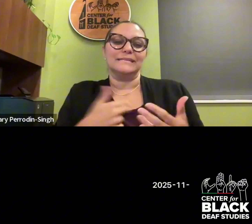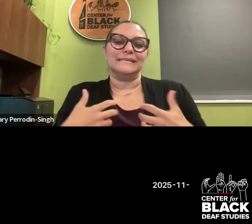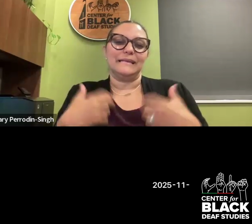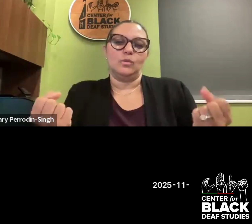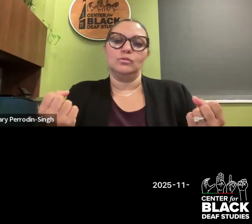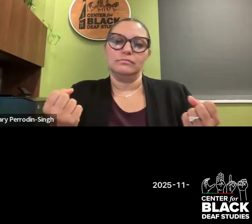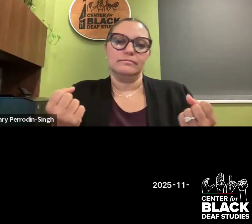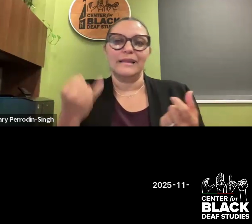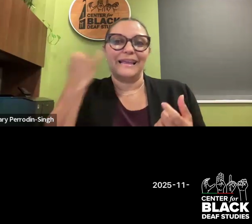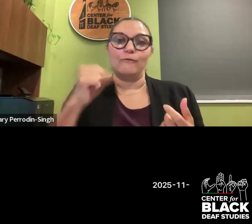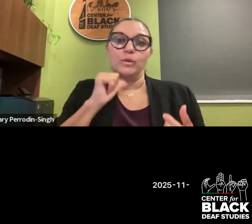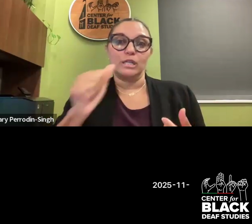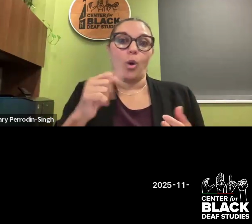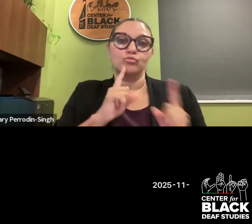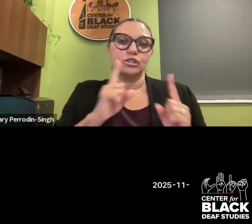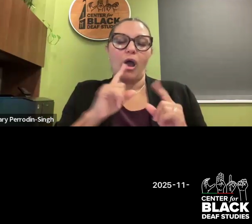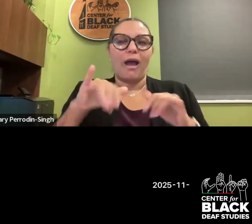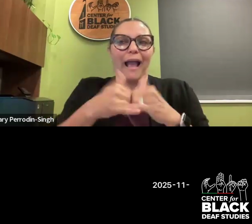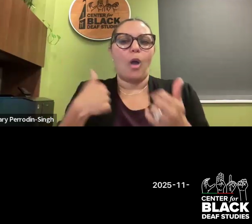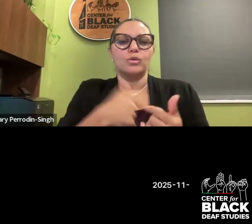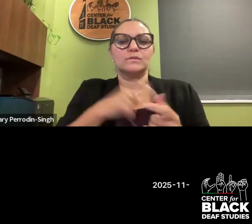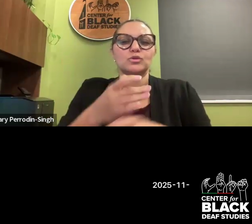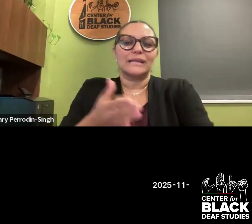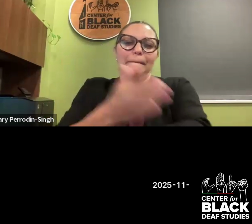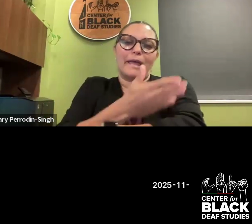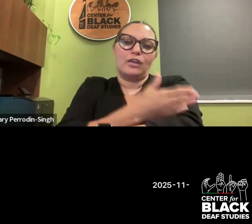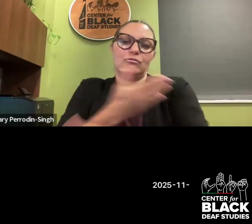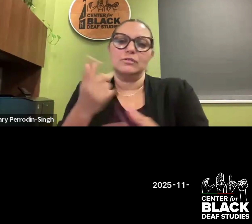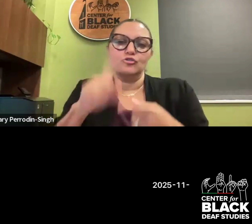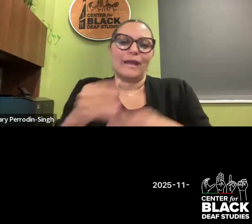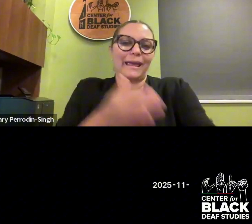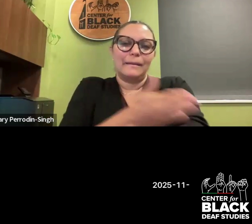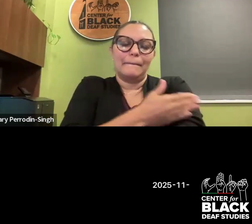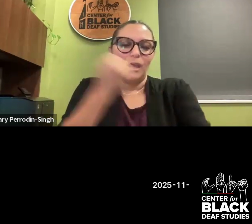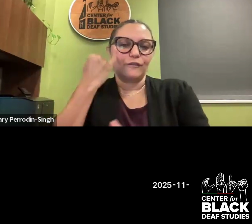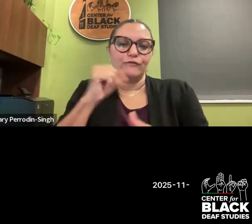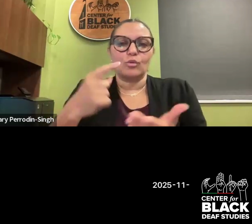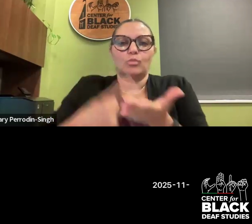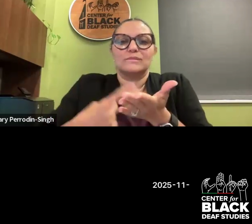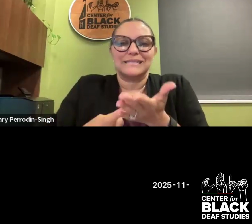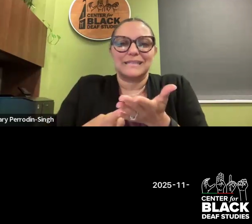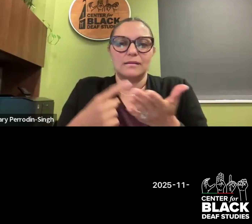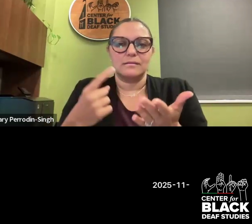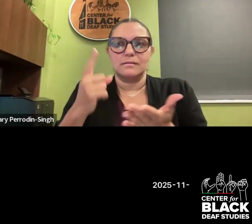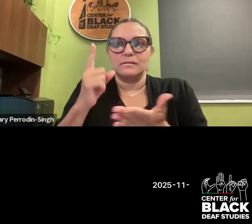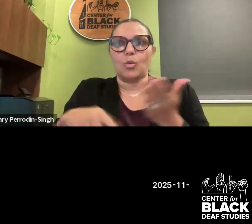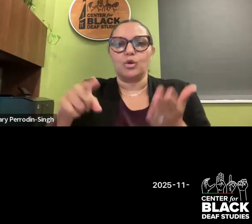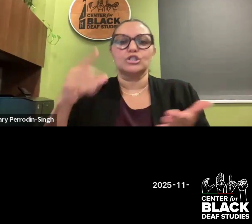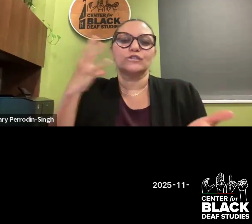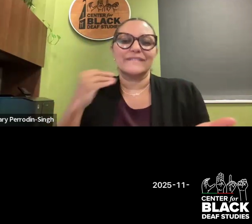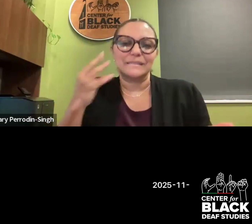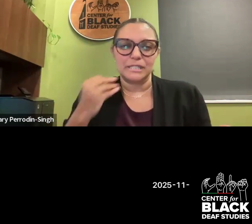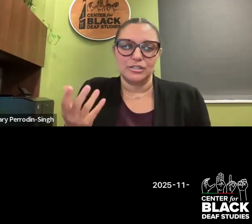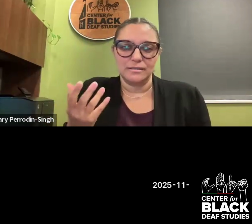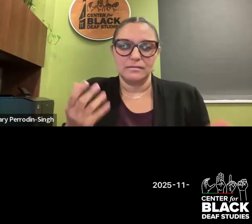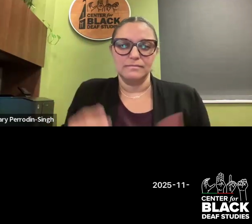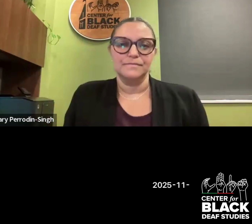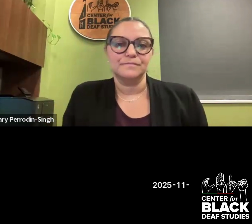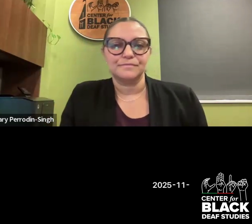think it helped me to heal sharing my story. Because how do we get better if we don't share and we don't discuss our